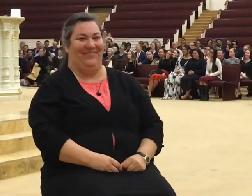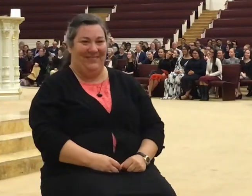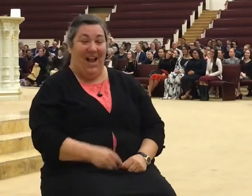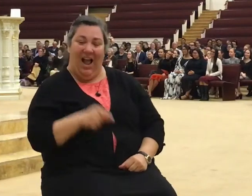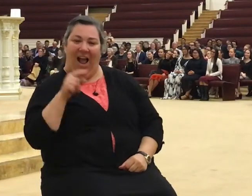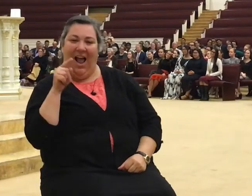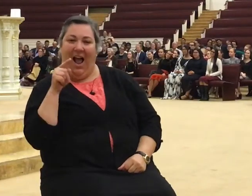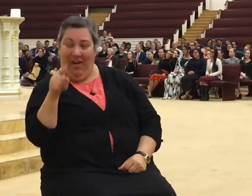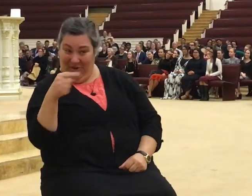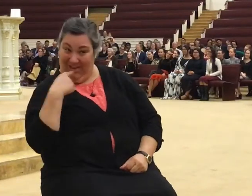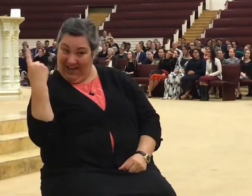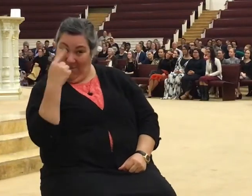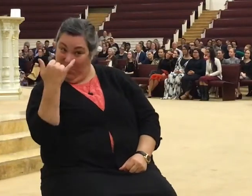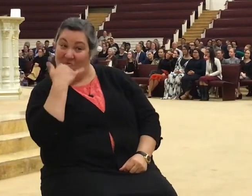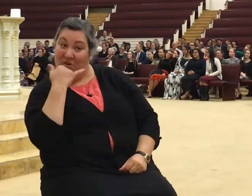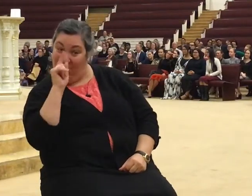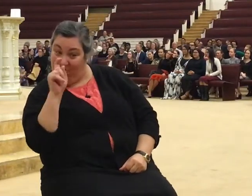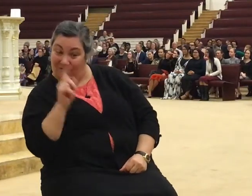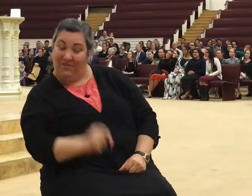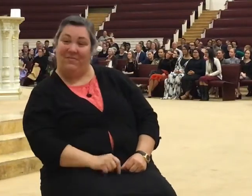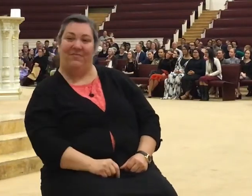Have you ever said it wrong?